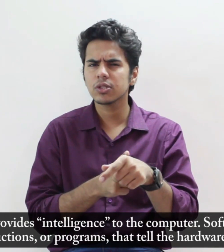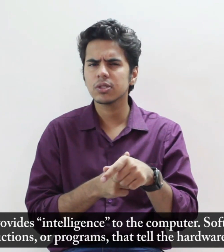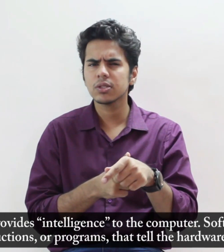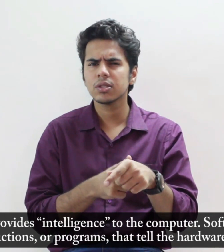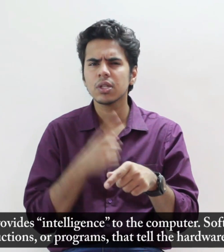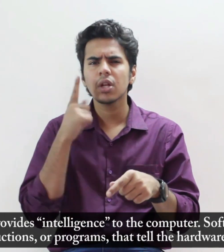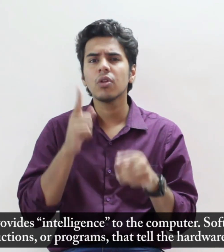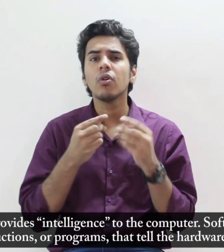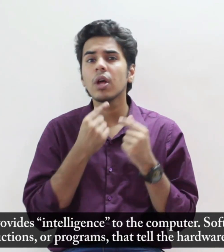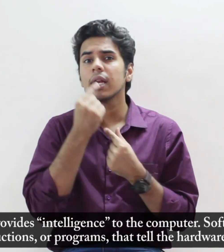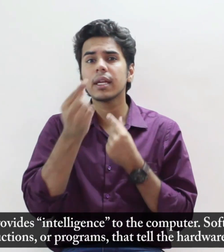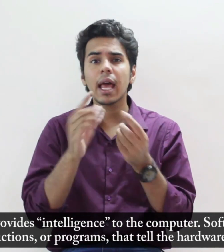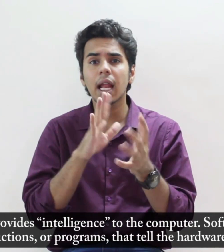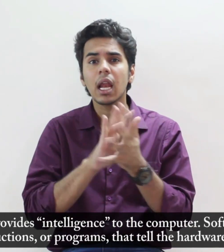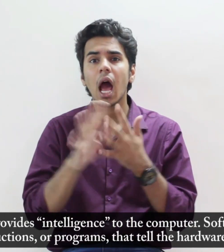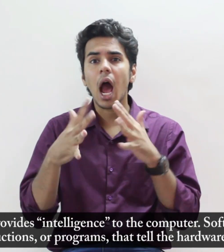to do.